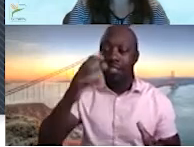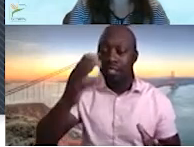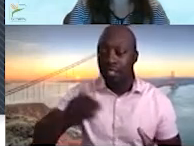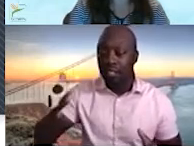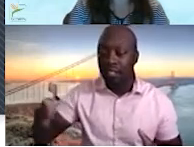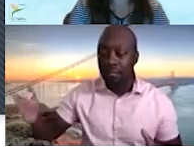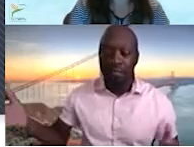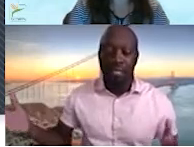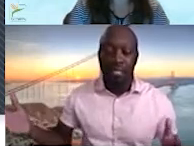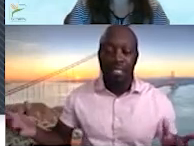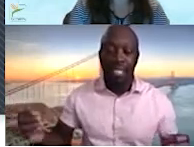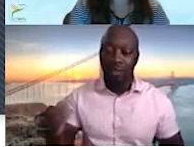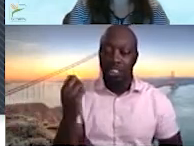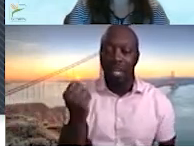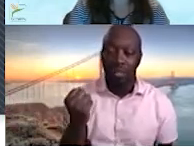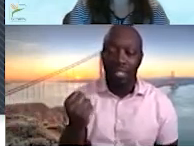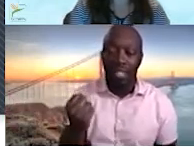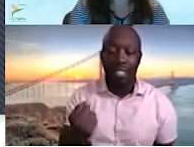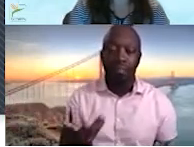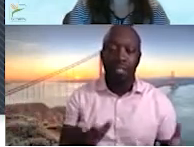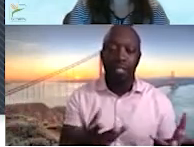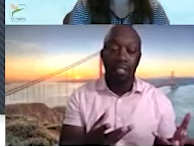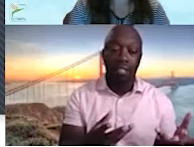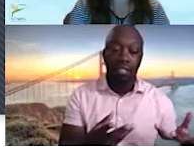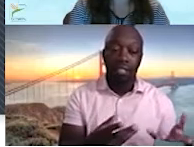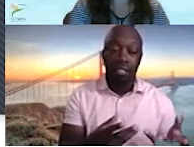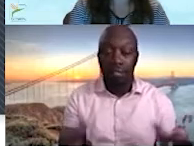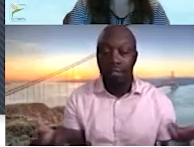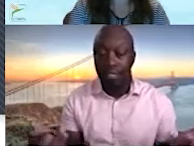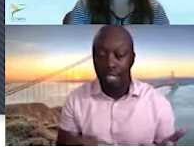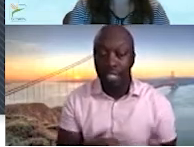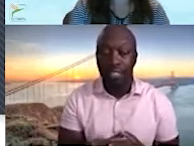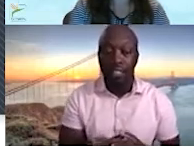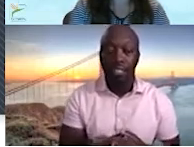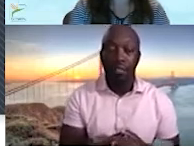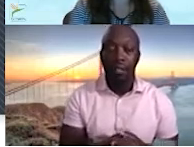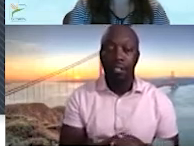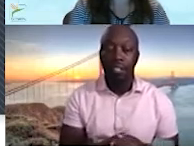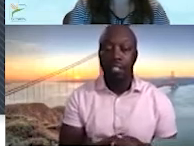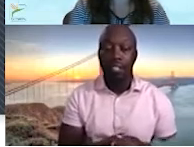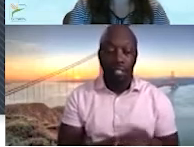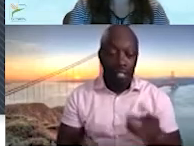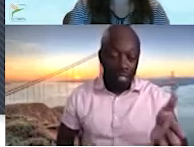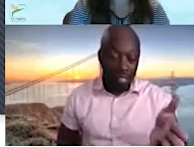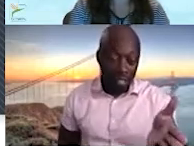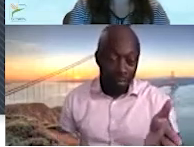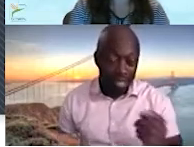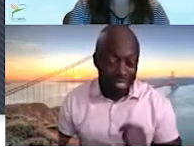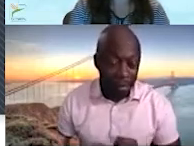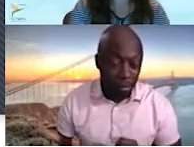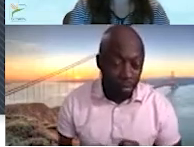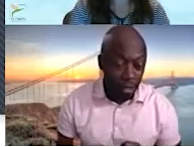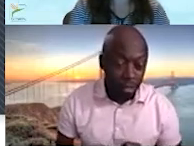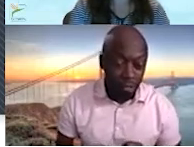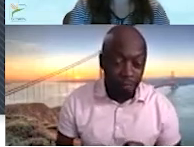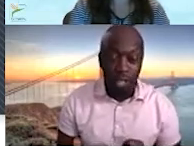sign, 5 minutes a day with just that 1 sign. It could be different signs, like my